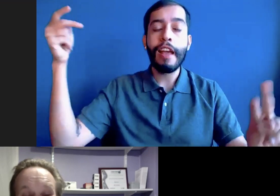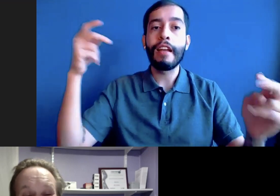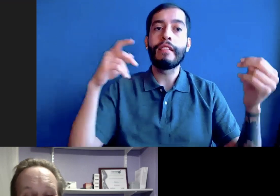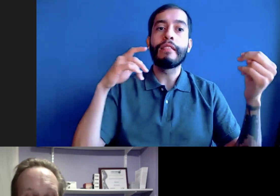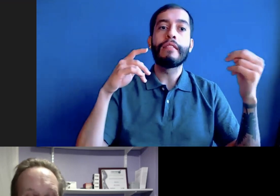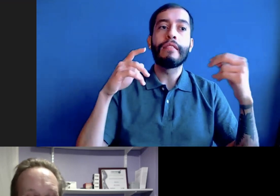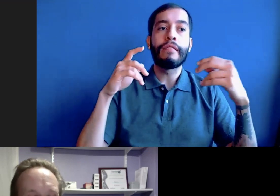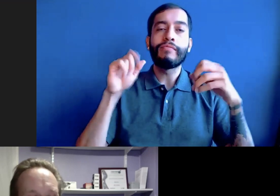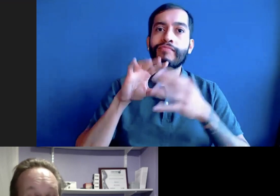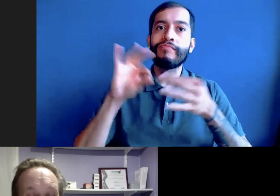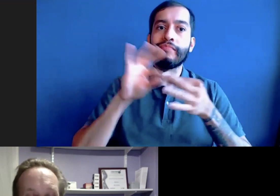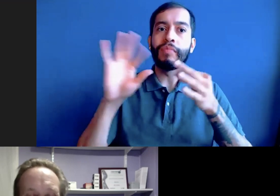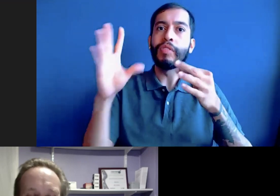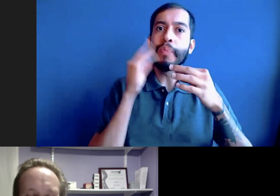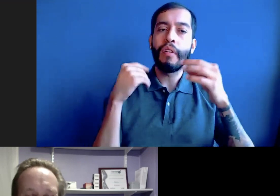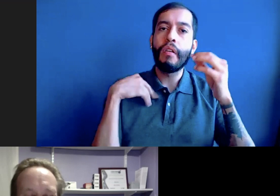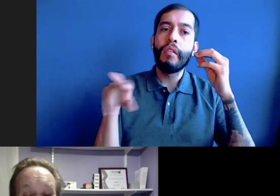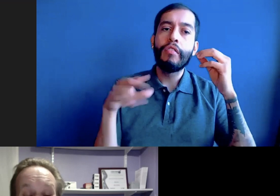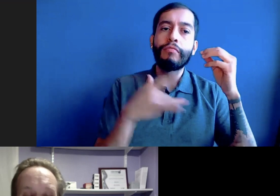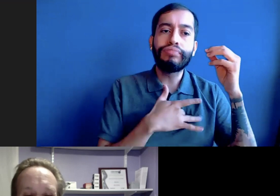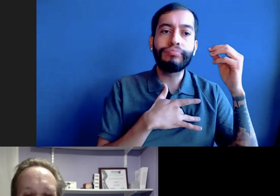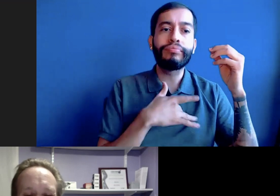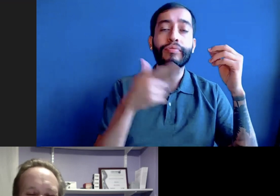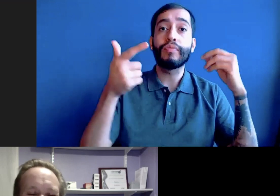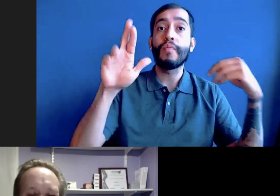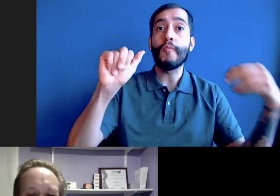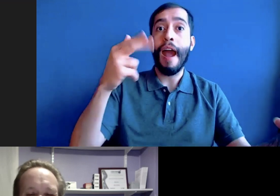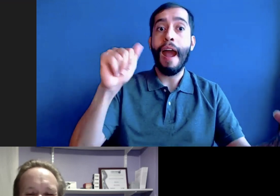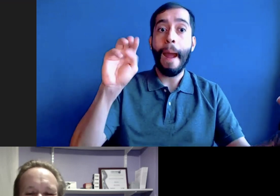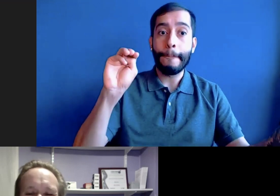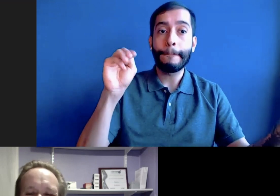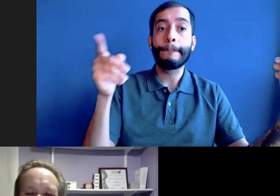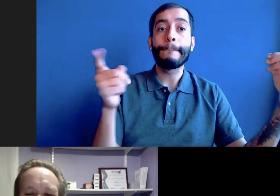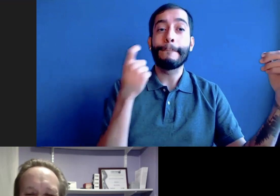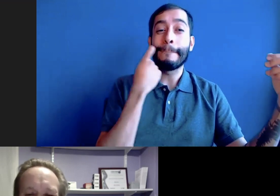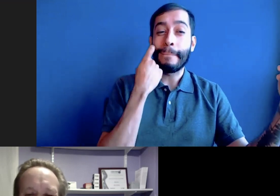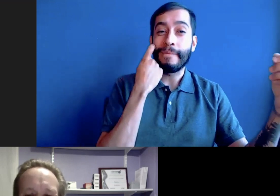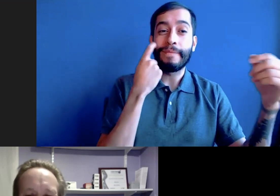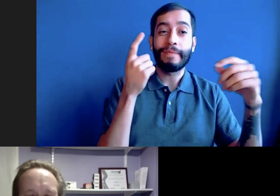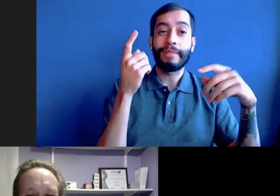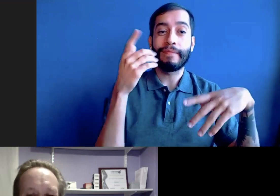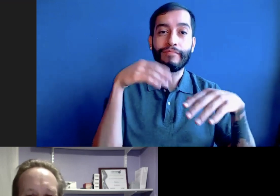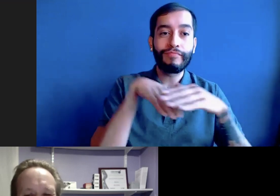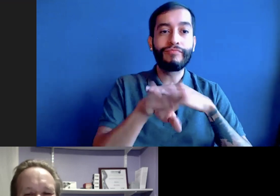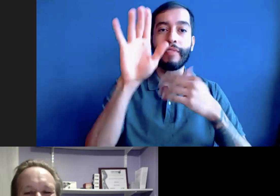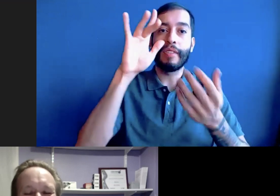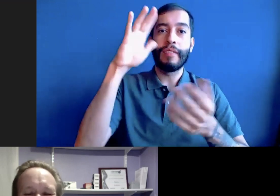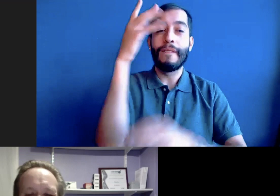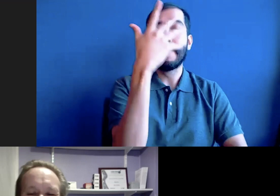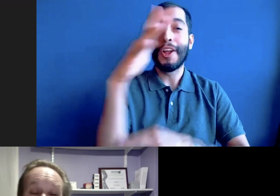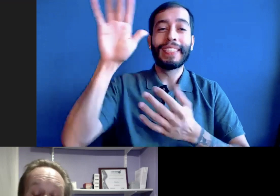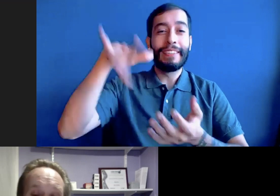Graham recently danced in a film in the middle of a forest where he was really dancing like a bird. So a lot of all these